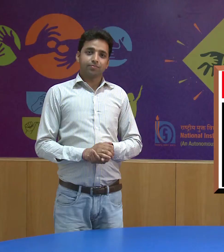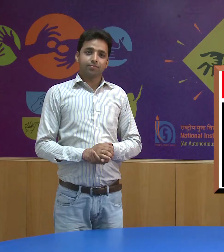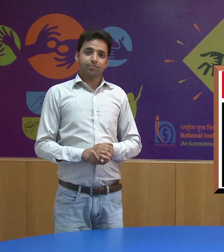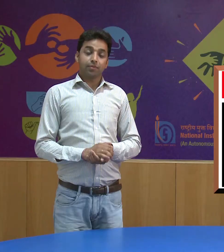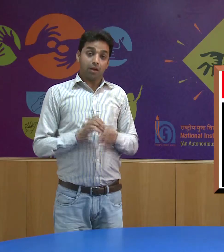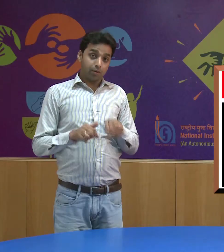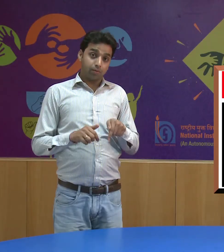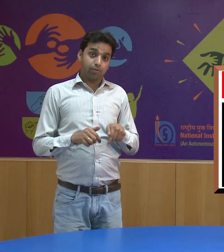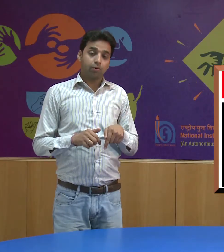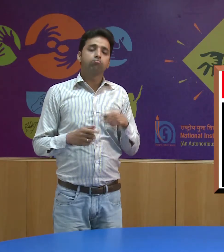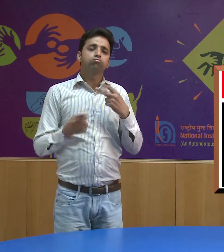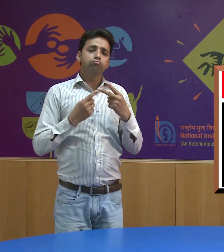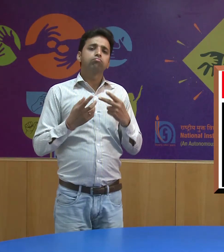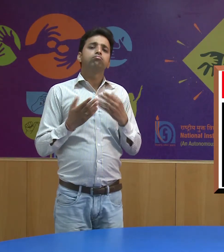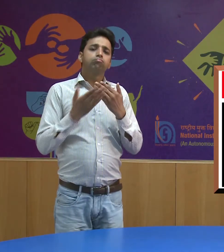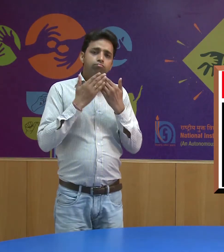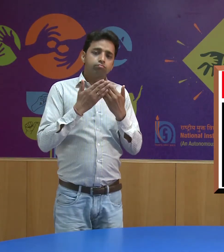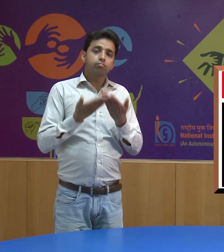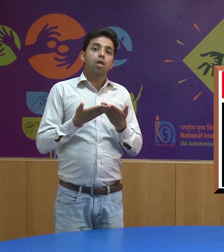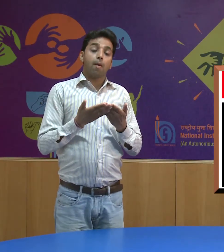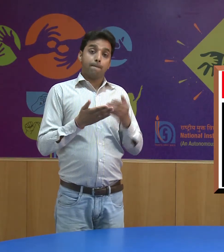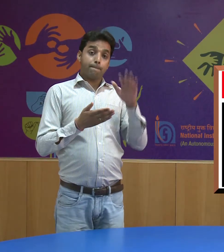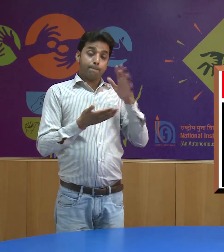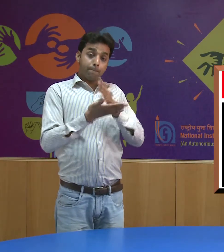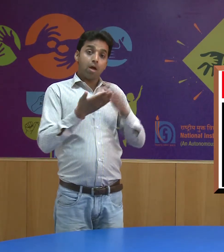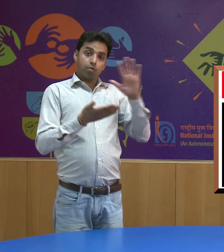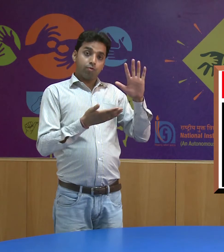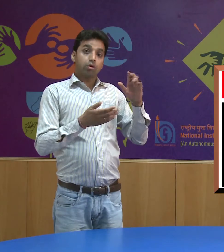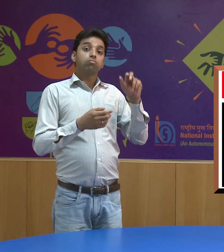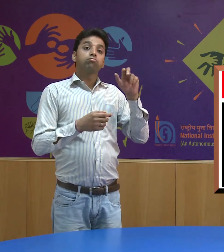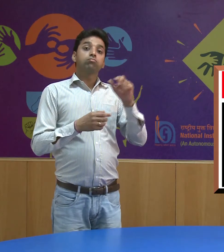Today we will study part 5 of chapter 18.